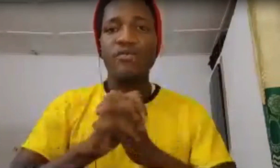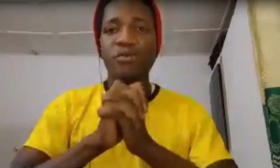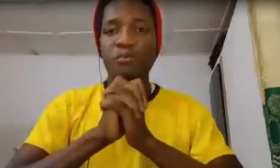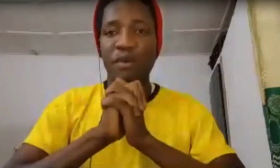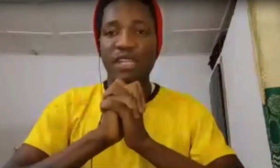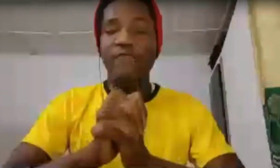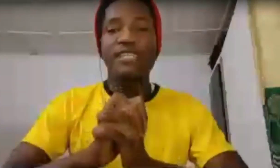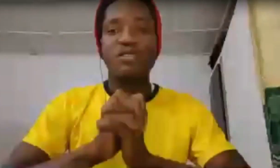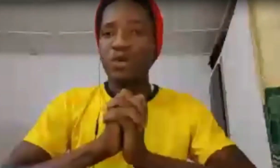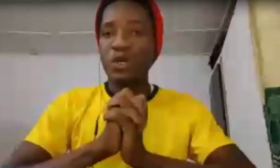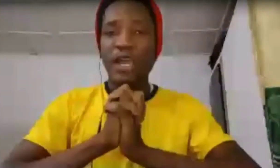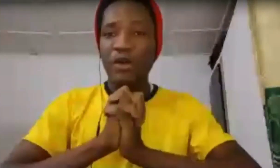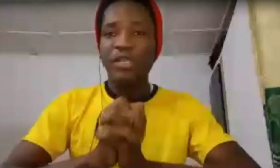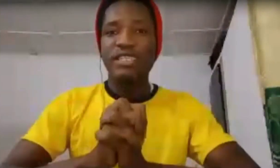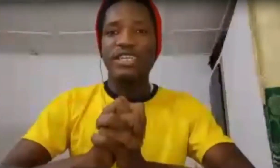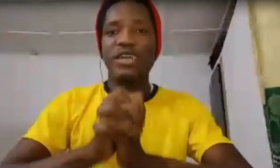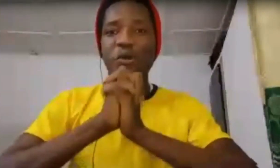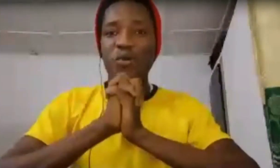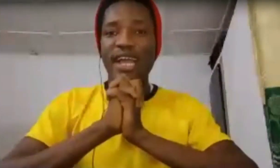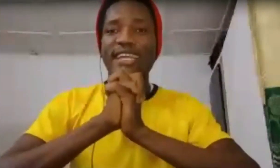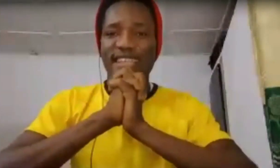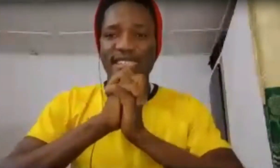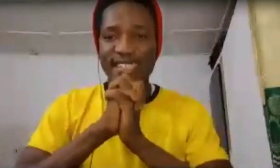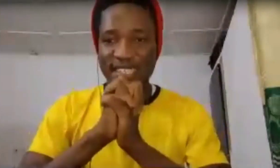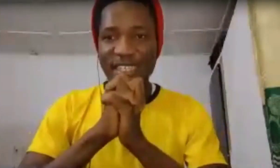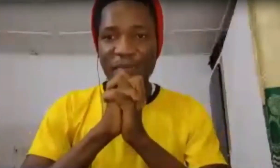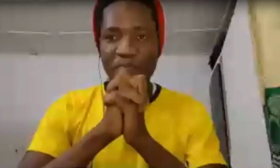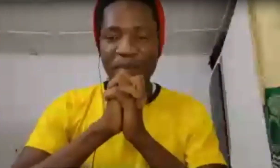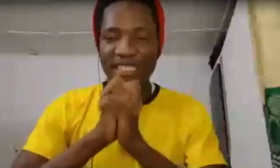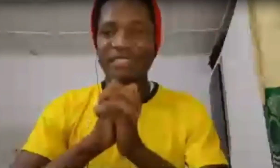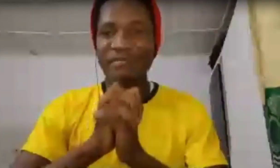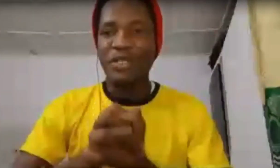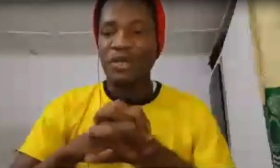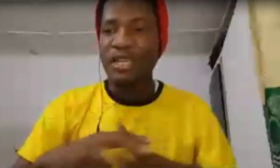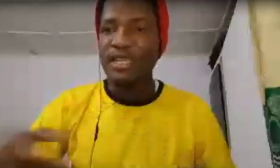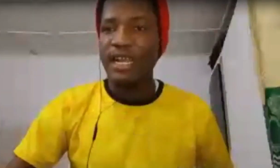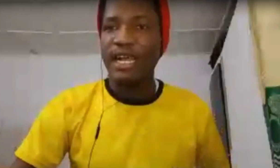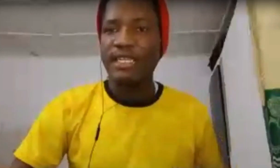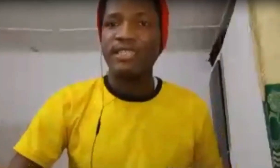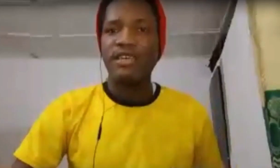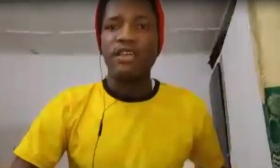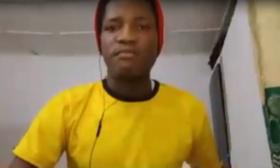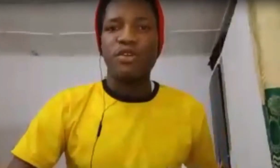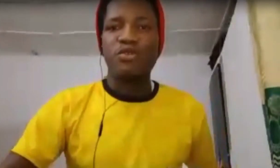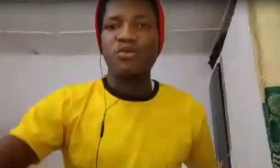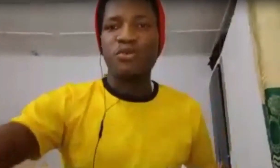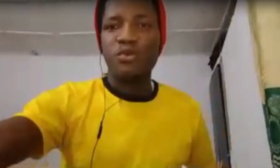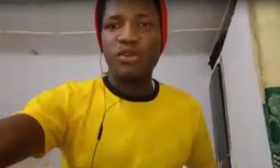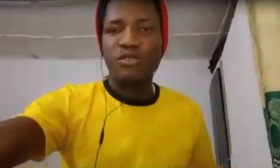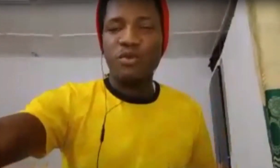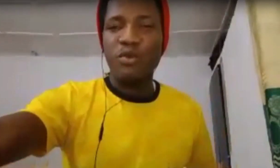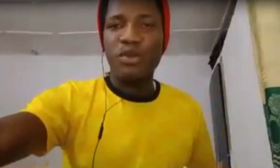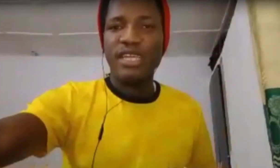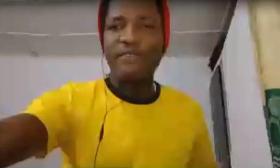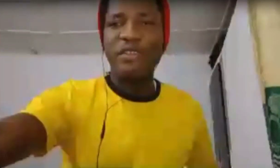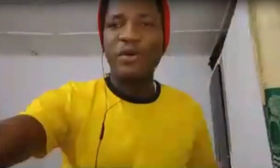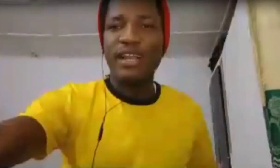don't encourage, we are necessitating participation in the class because we will not have a dull class. We can never have a dull